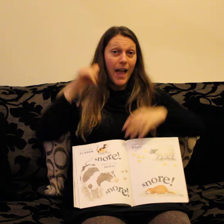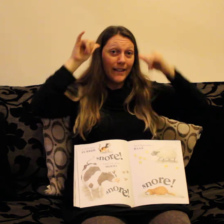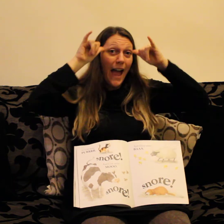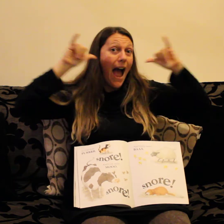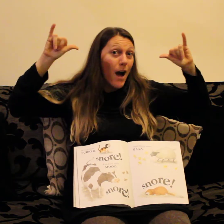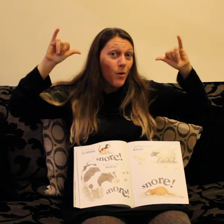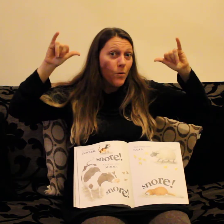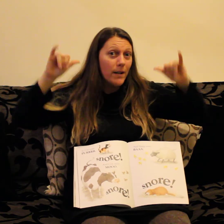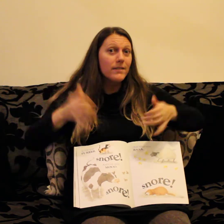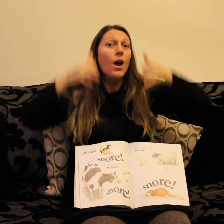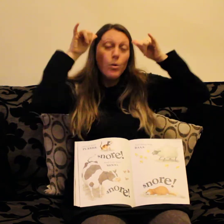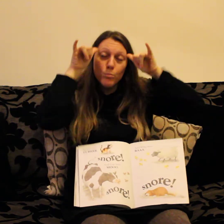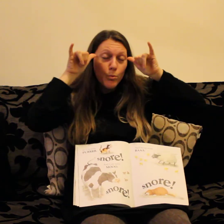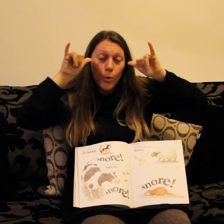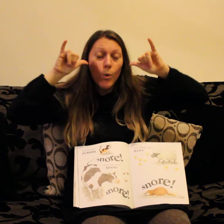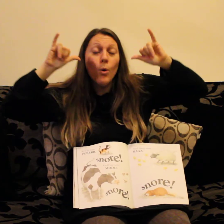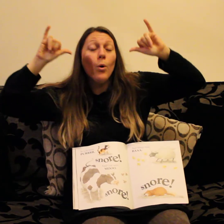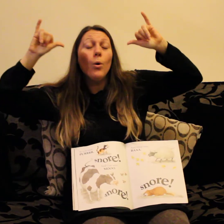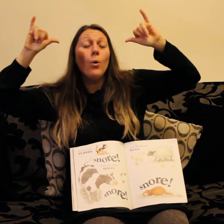and Cow went moo,